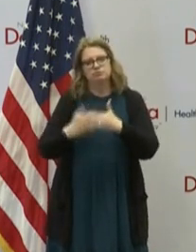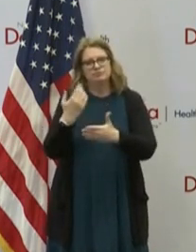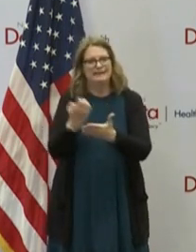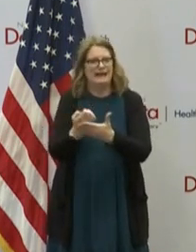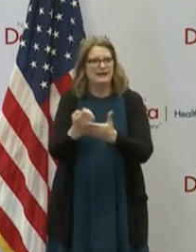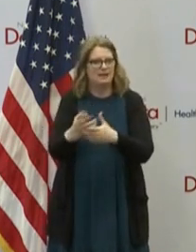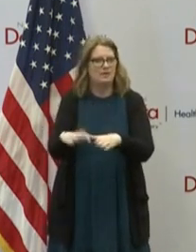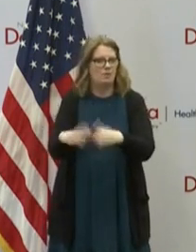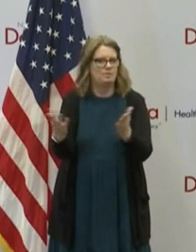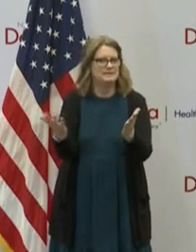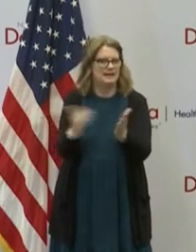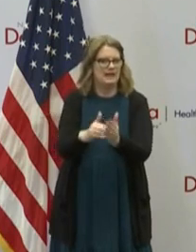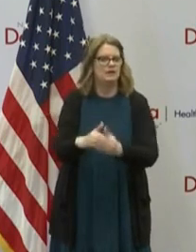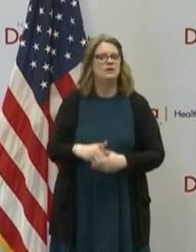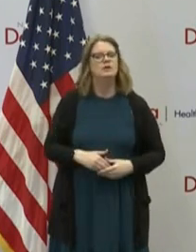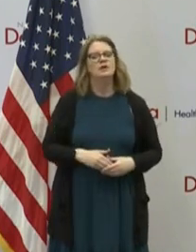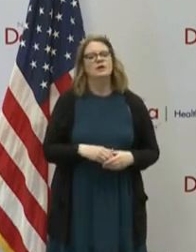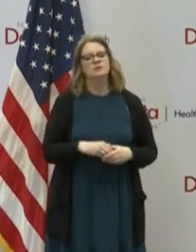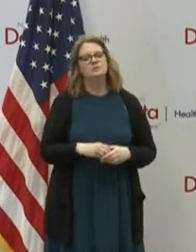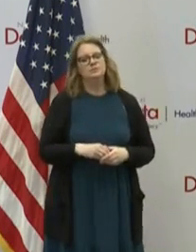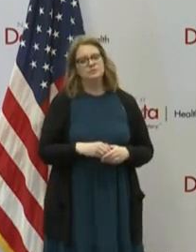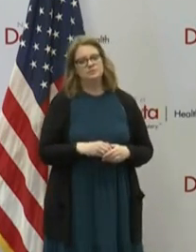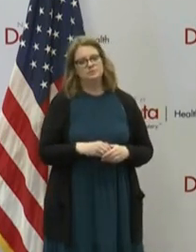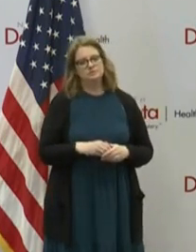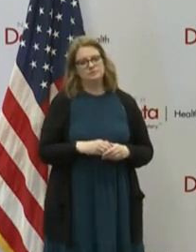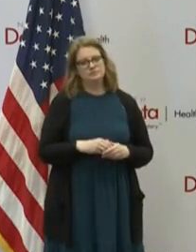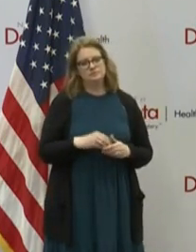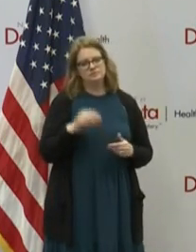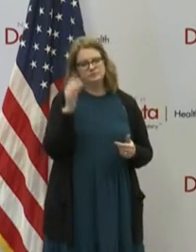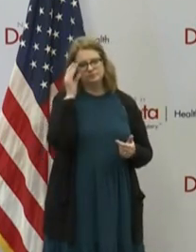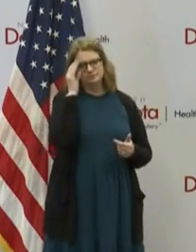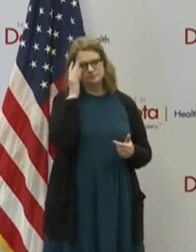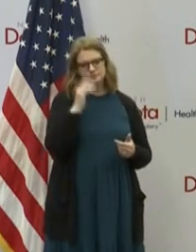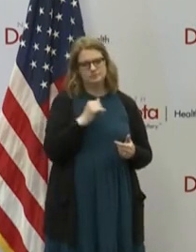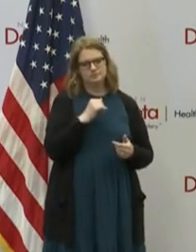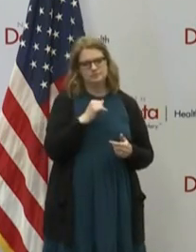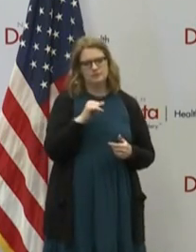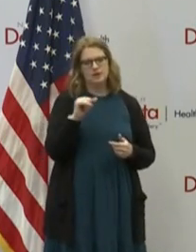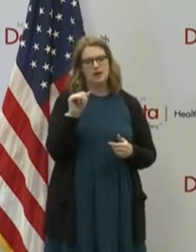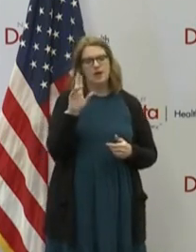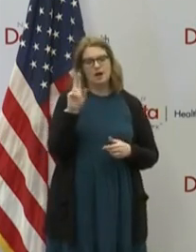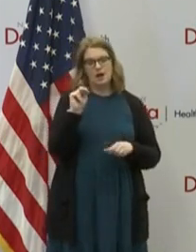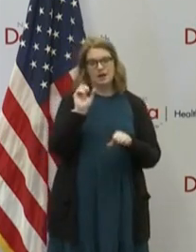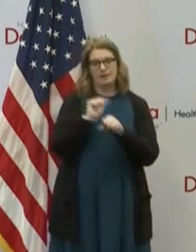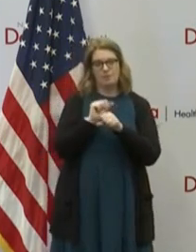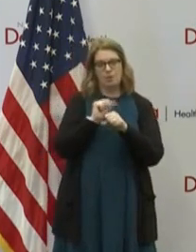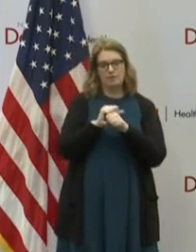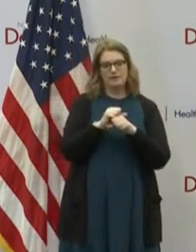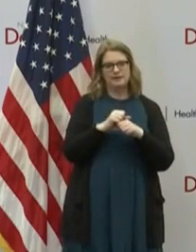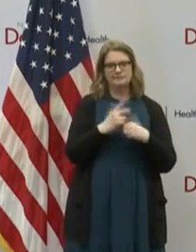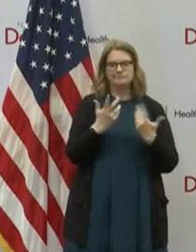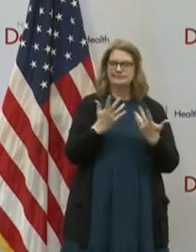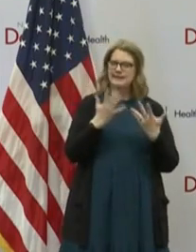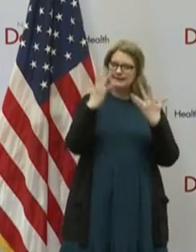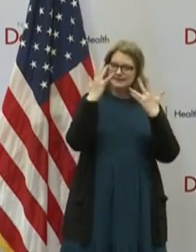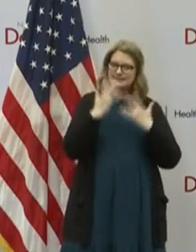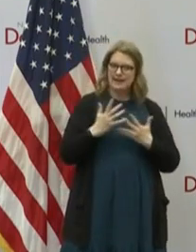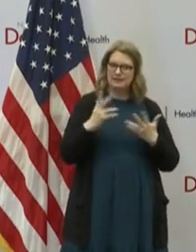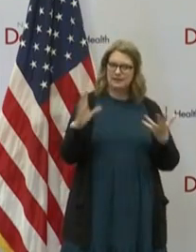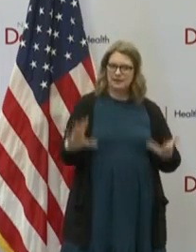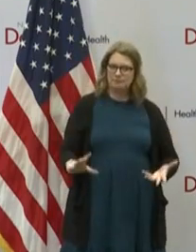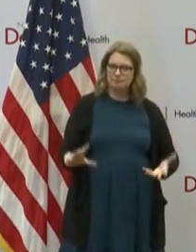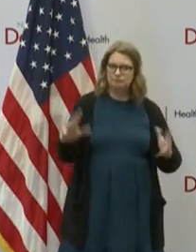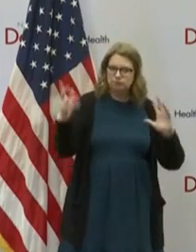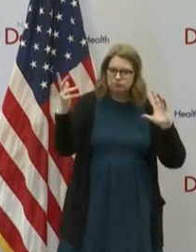Dakota. Continuing on, but on another note on unemployment, it's unfortunate, but in times of crisis,